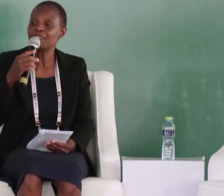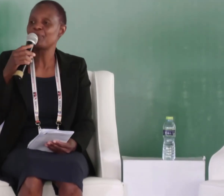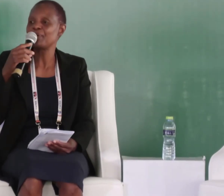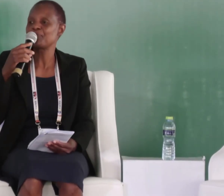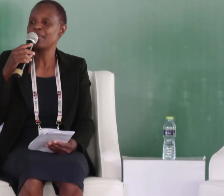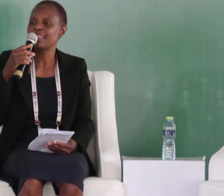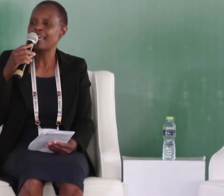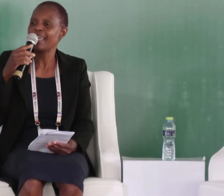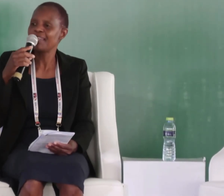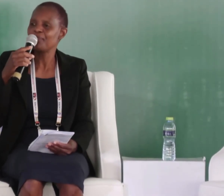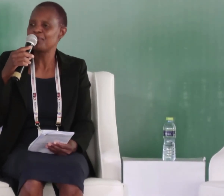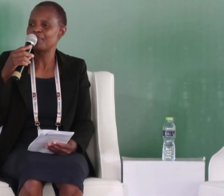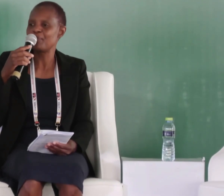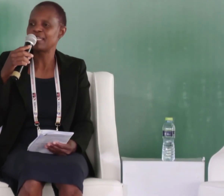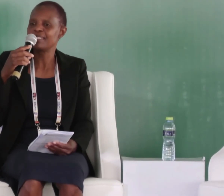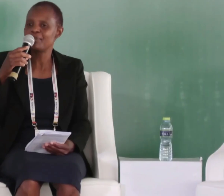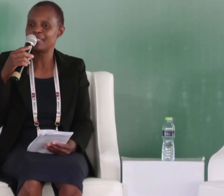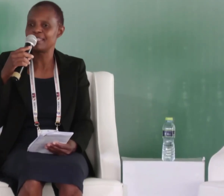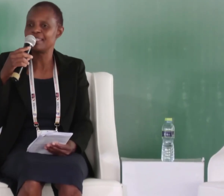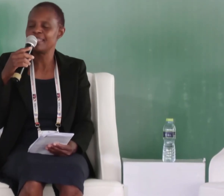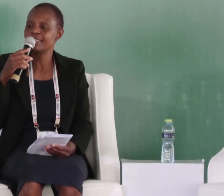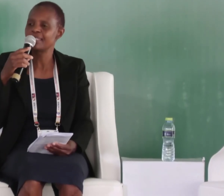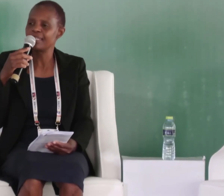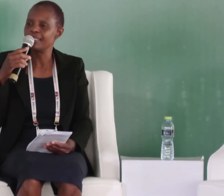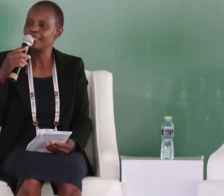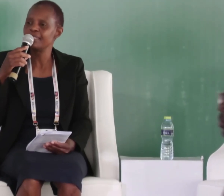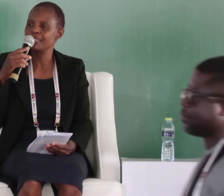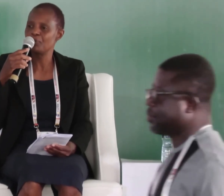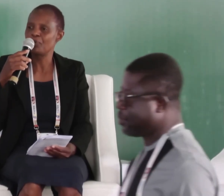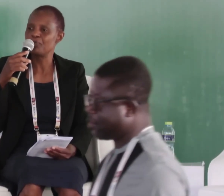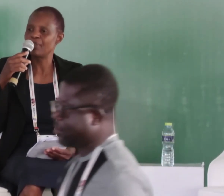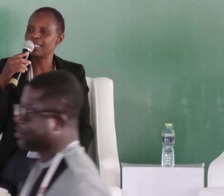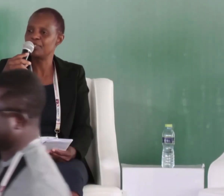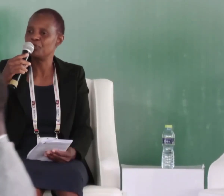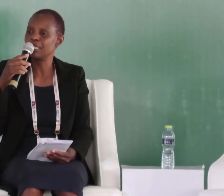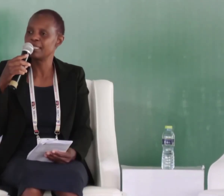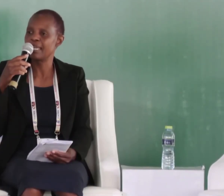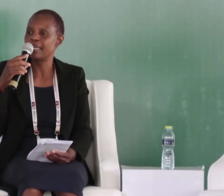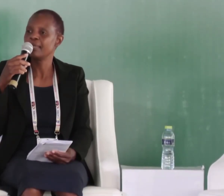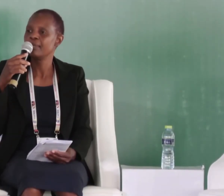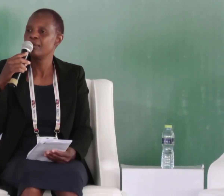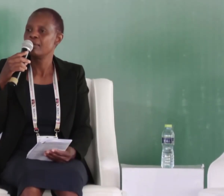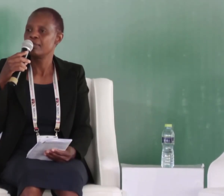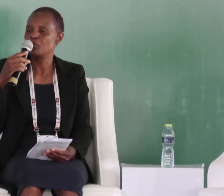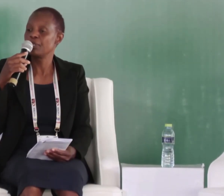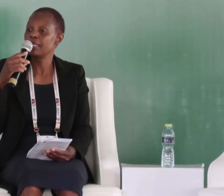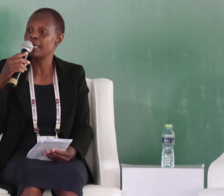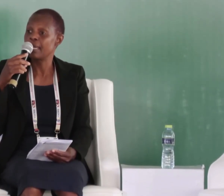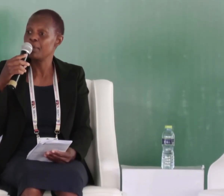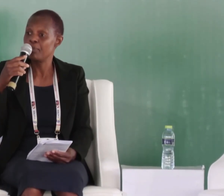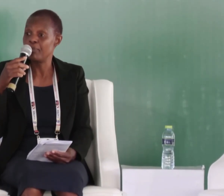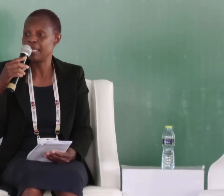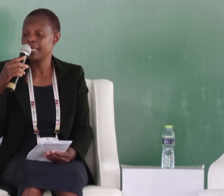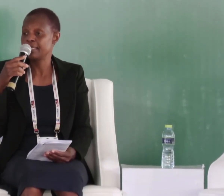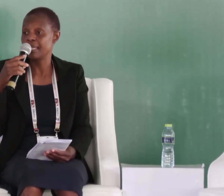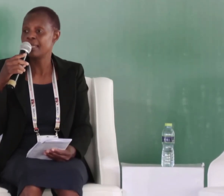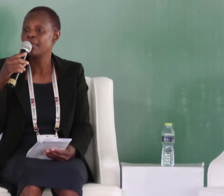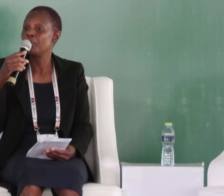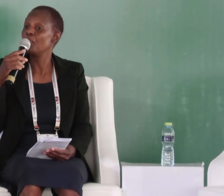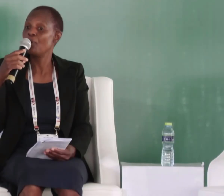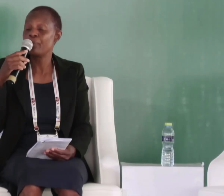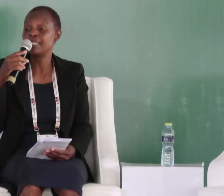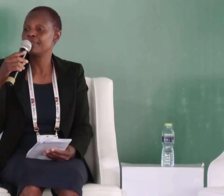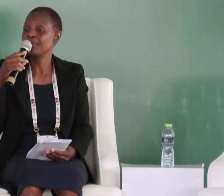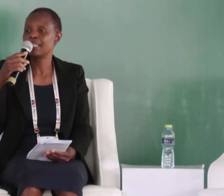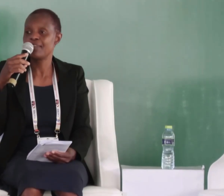talked about whether any of the participants in this study seroconverted during the implementation.